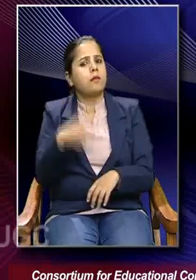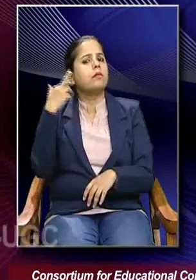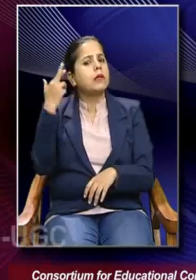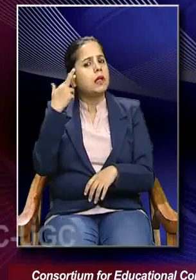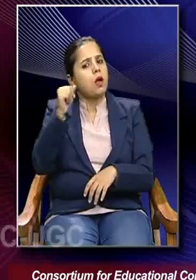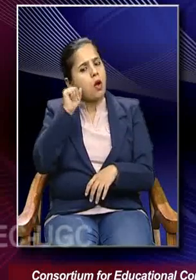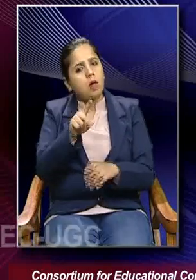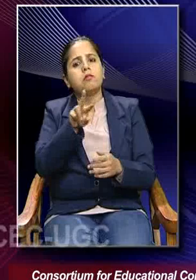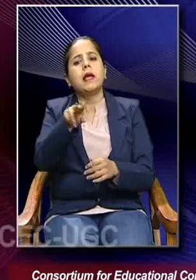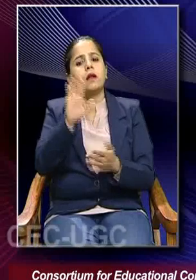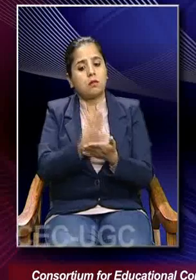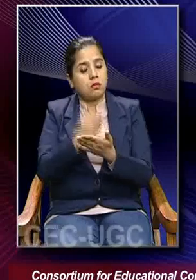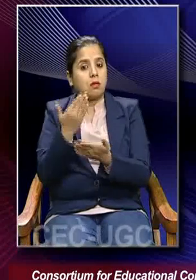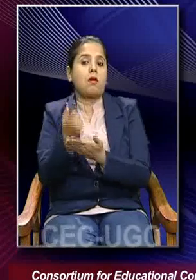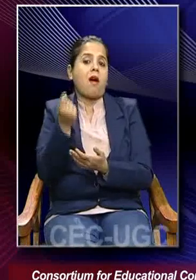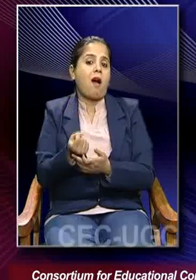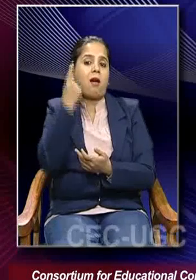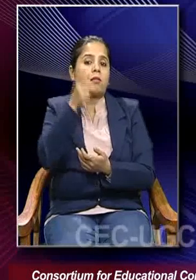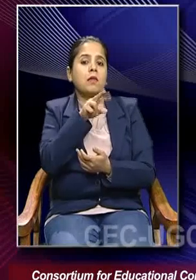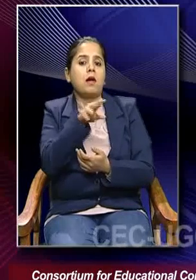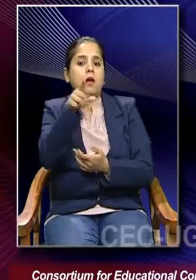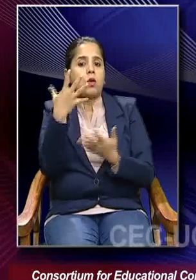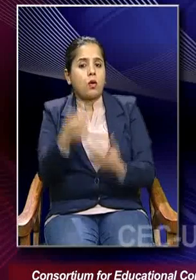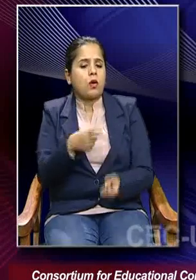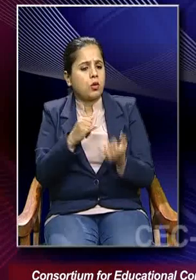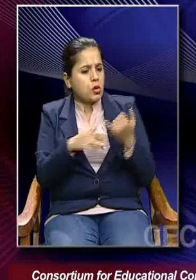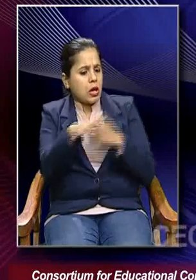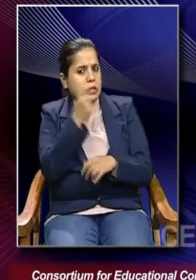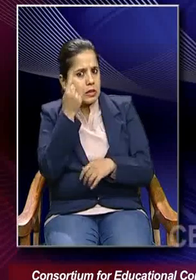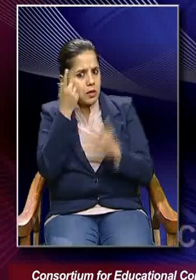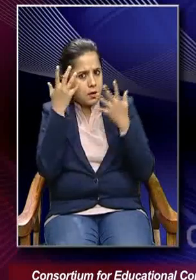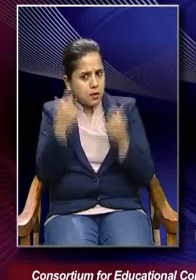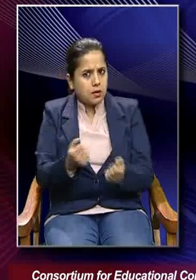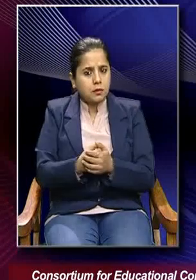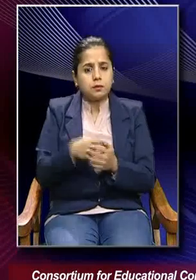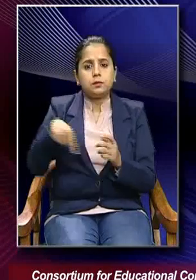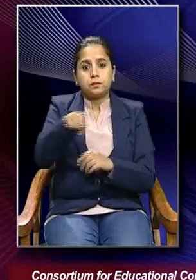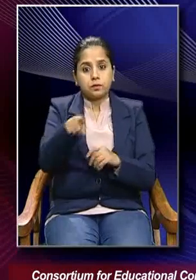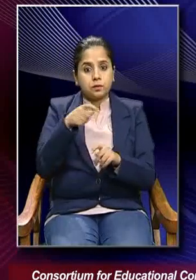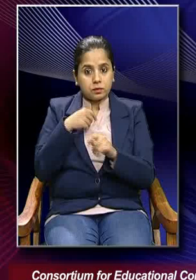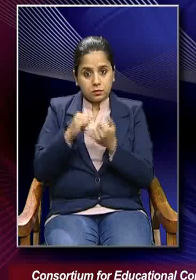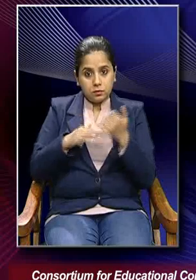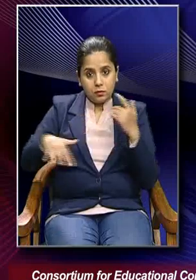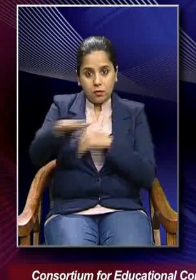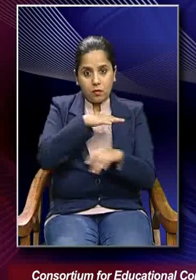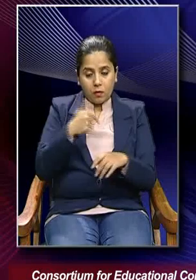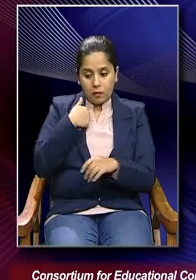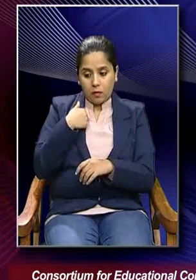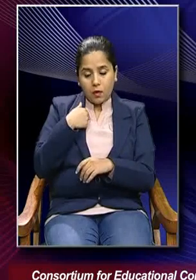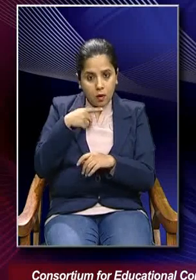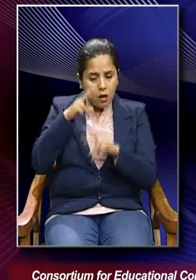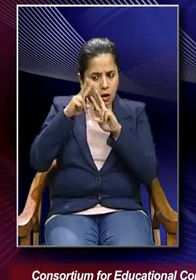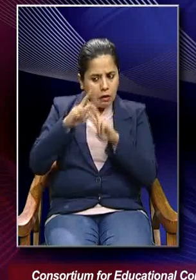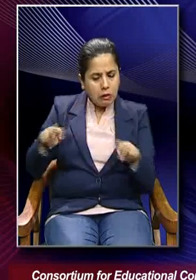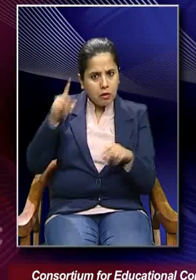had to interpret that meaning in order to understand society. So, the task before sociologists is to